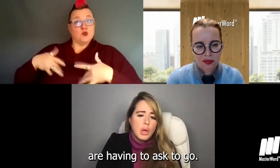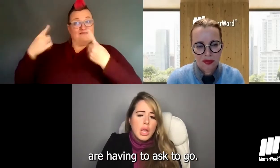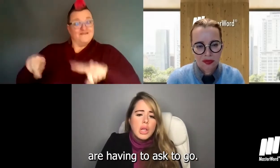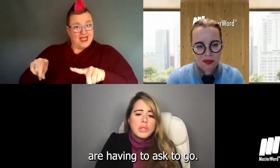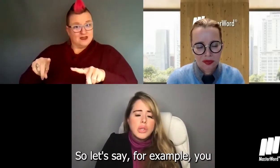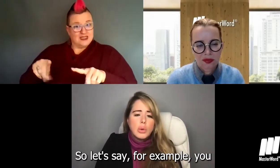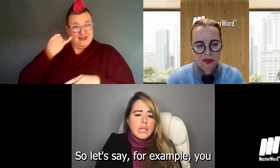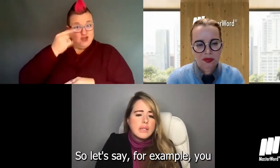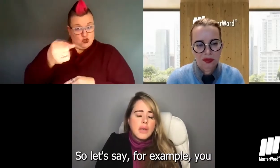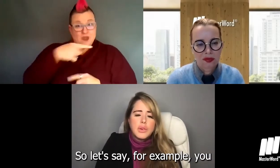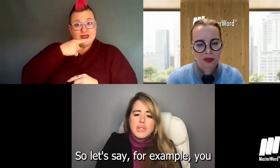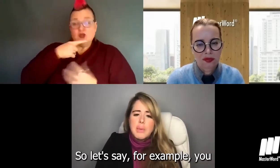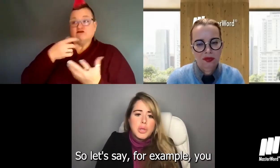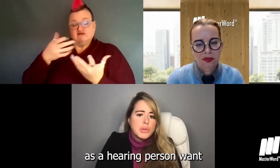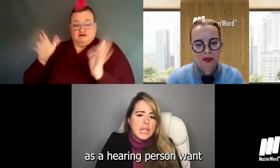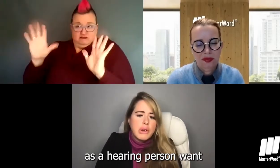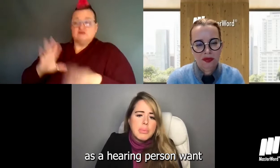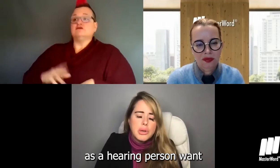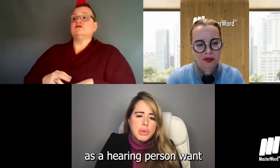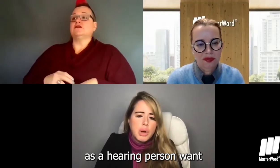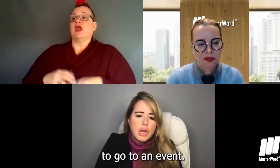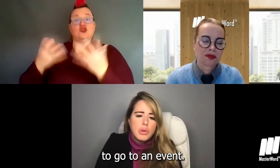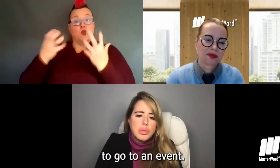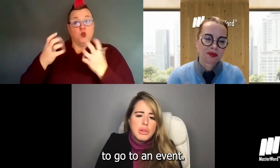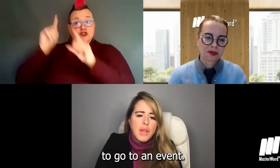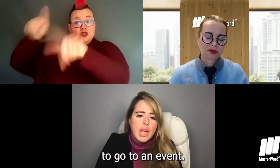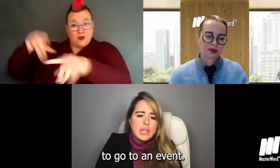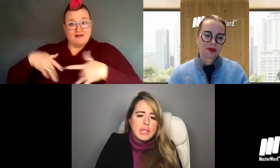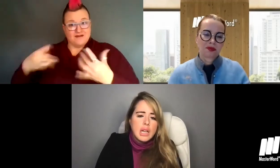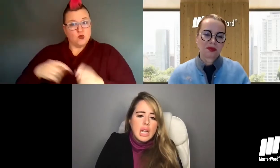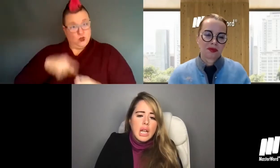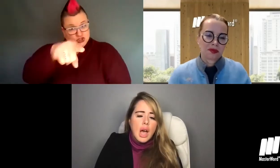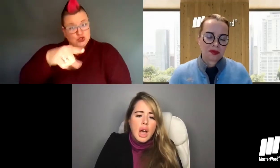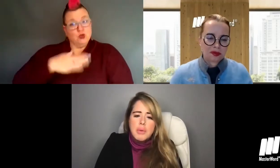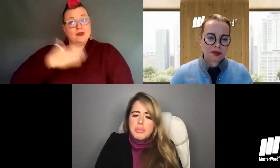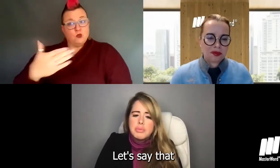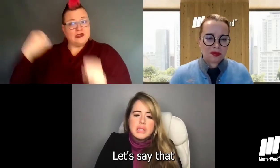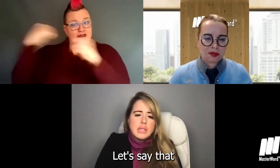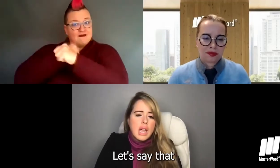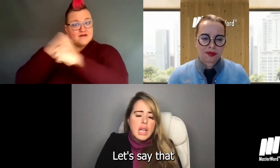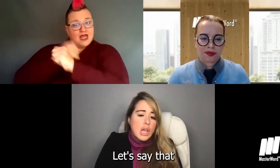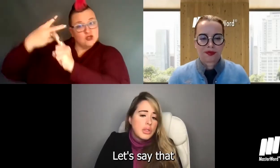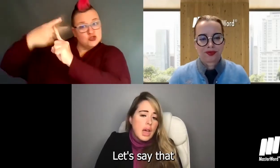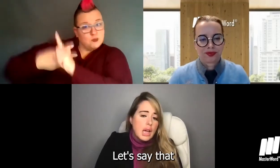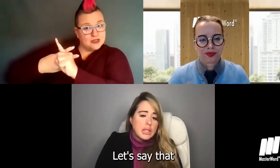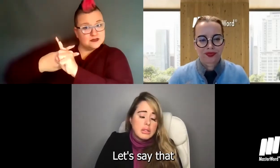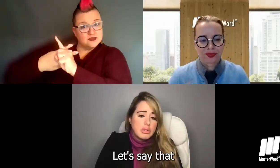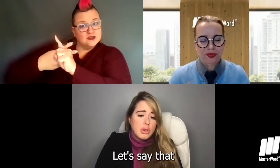So let's say, for example, you as a hearing person want to go to an event and let's say that you know